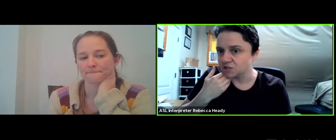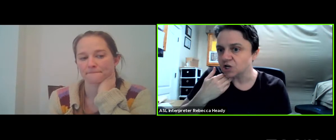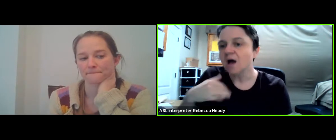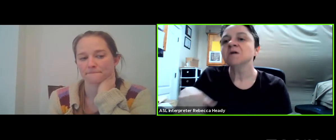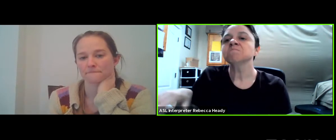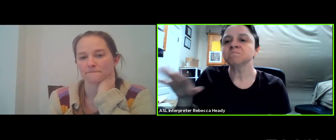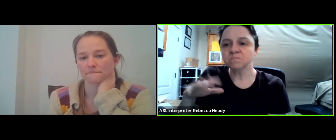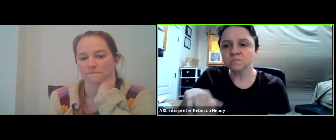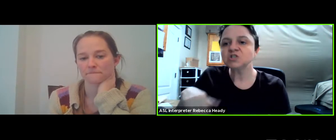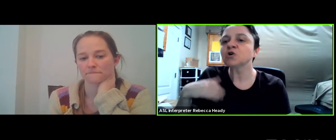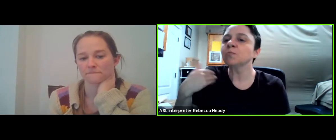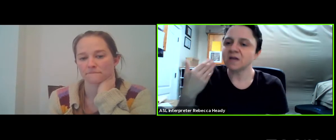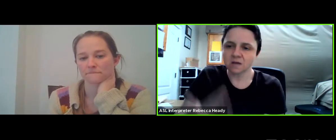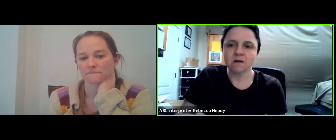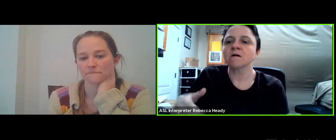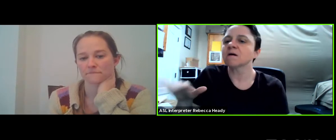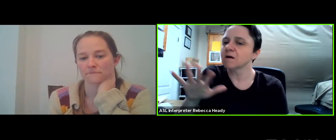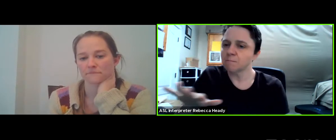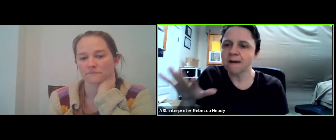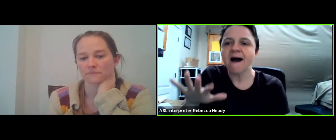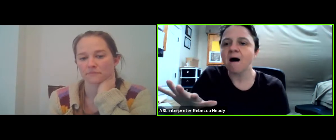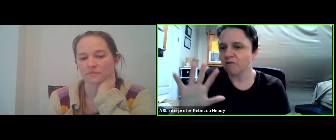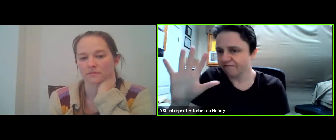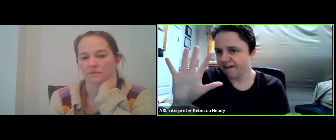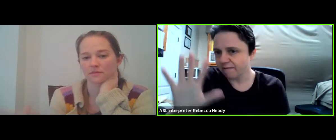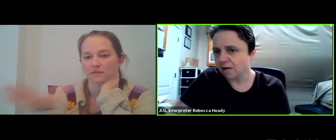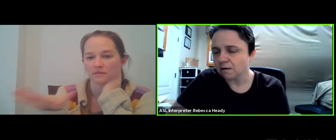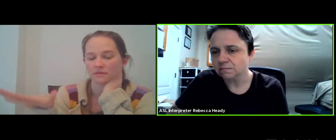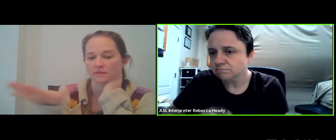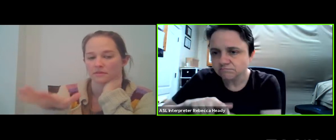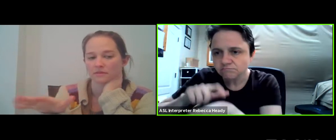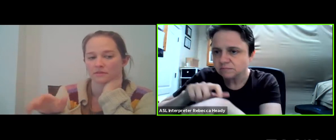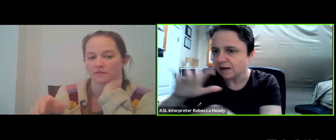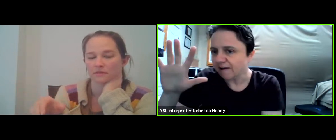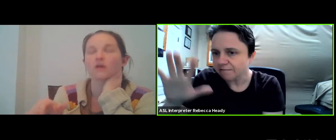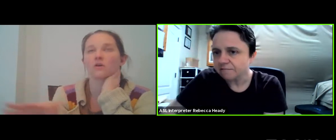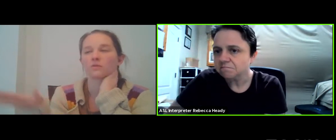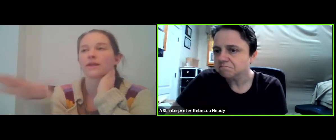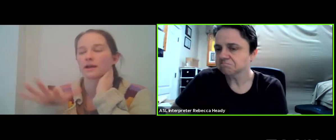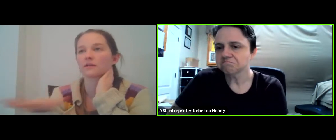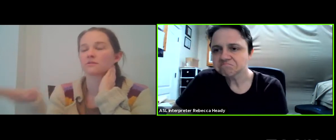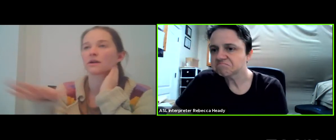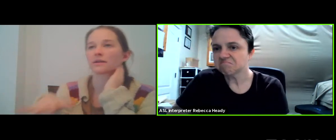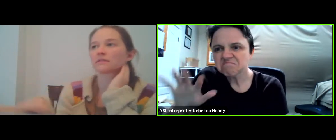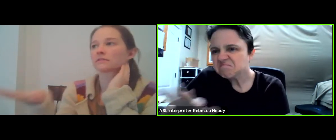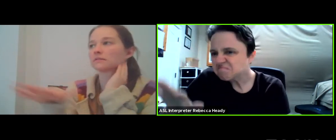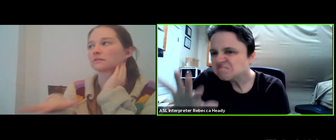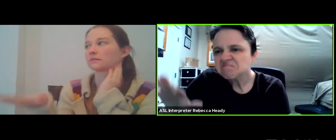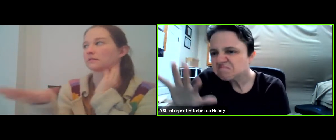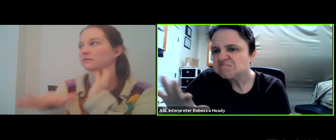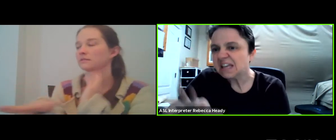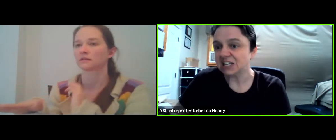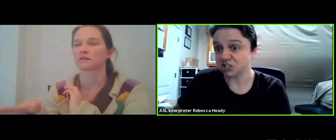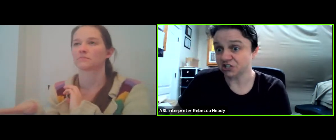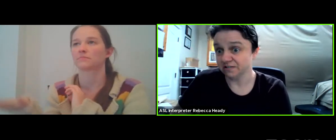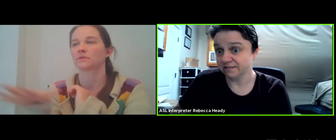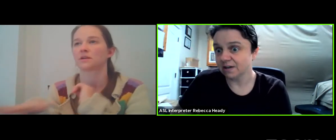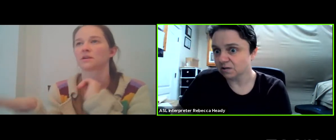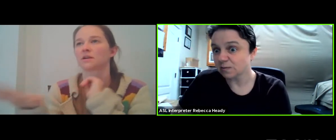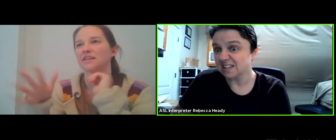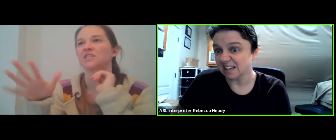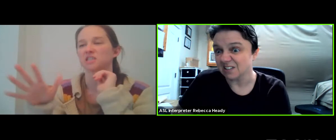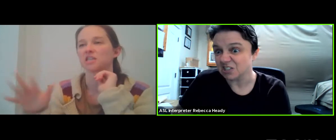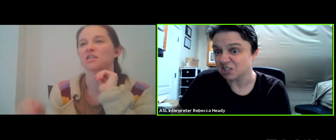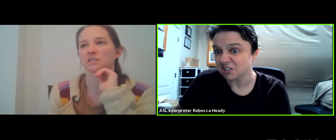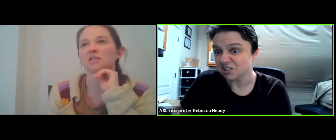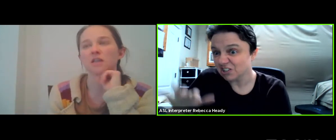kind of a range. She'll be here about 5 o'clock. Time 5. Oh yeah. Okay. Ish.